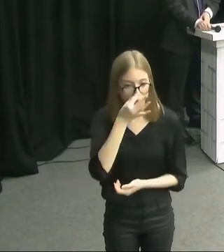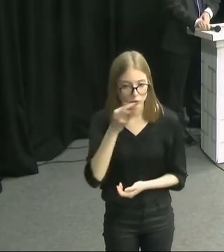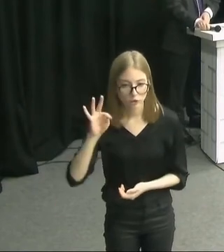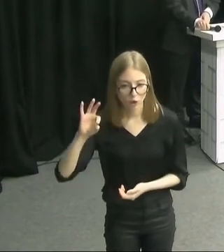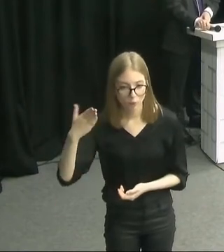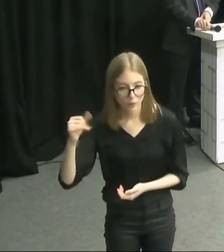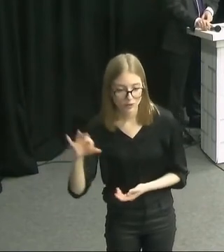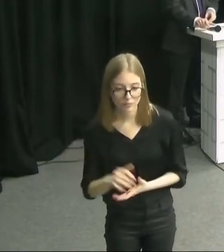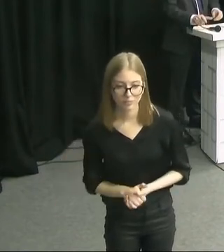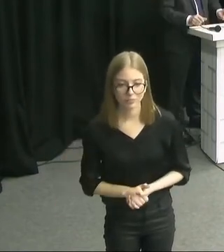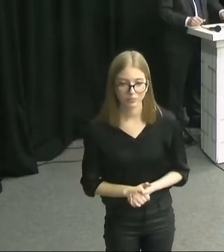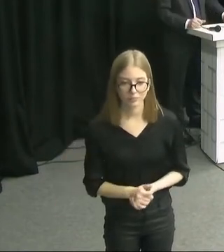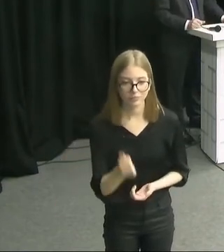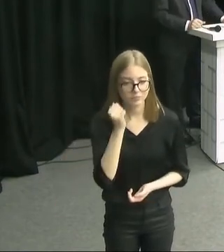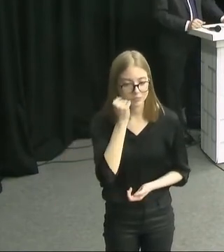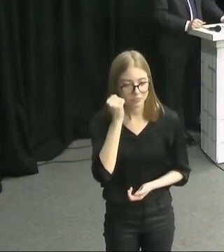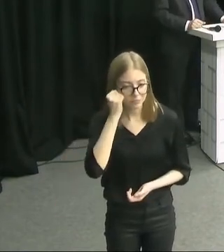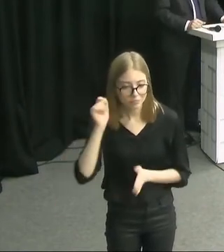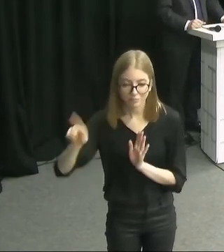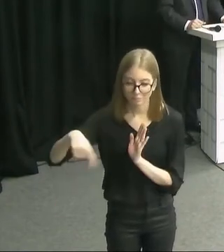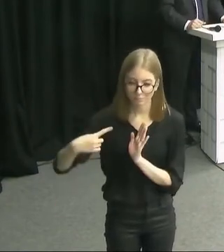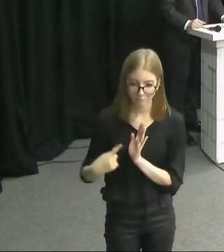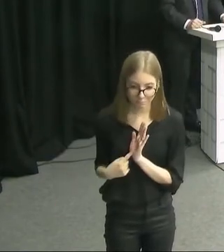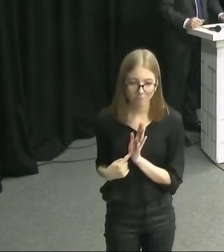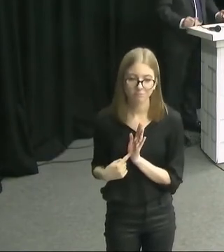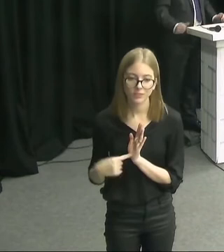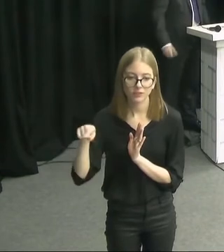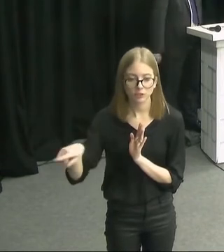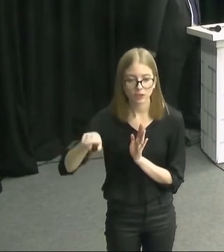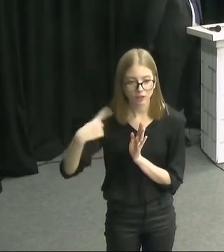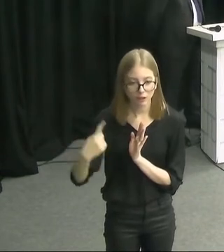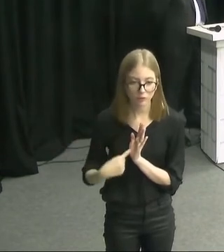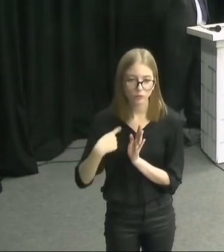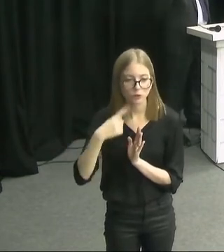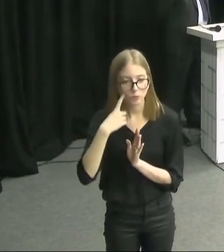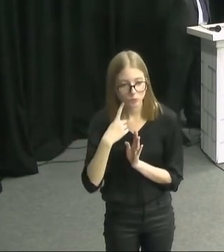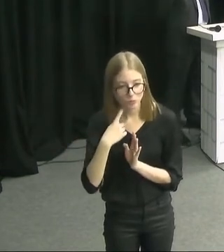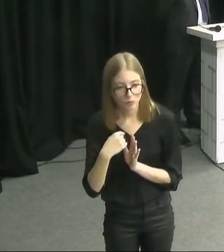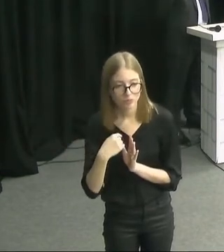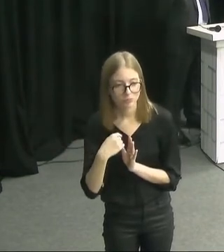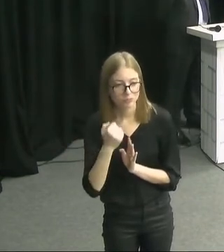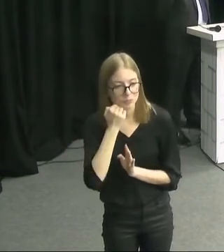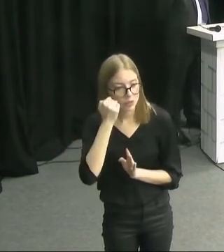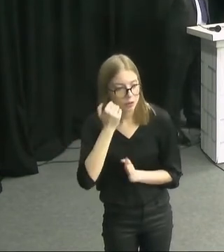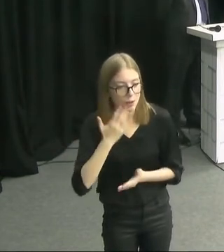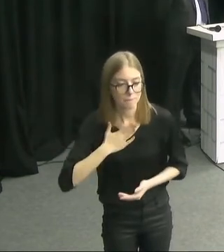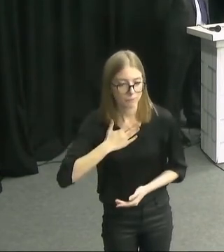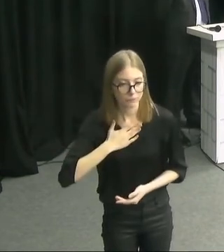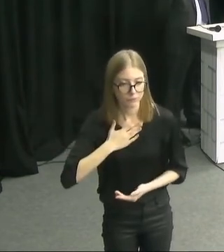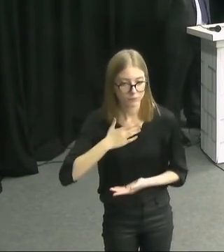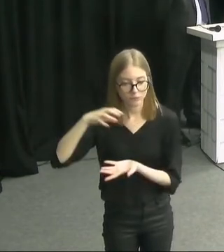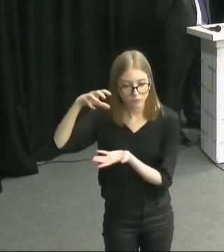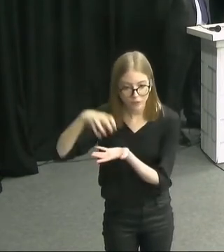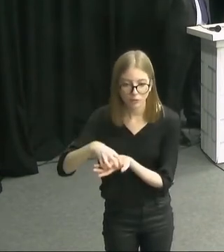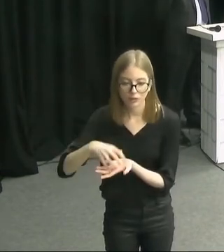the Alumni Association of my faculty. They've been supporting us for 2 decades, and they've been supporting our students for